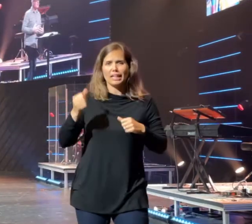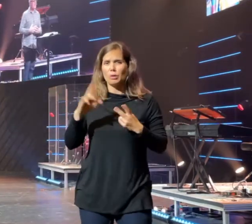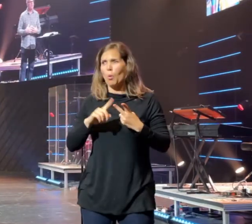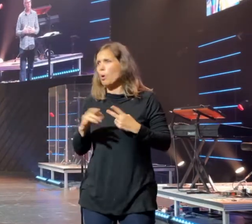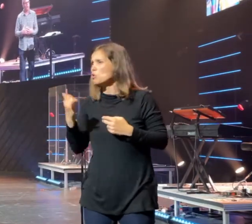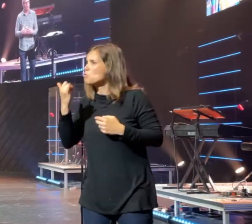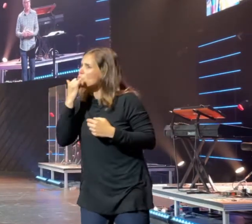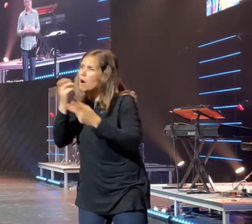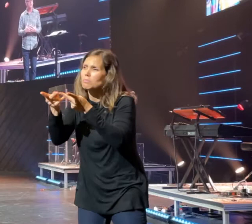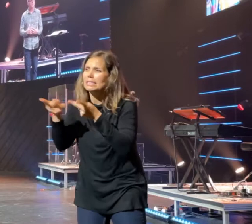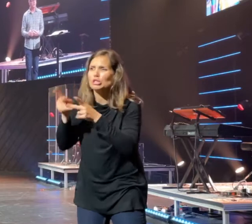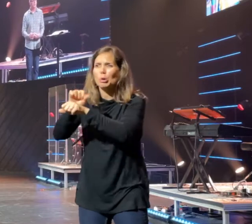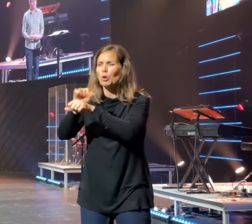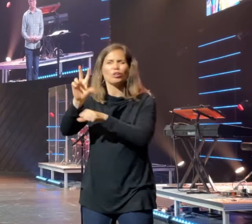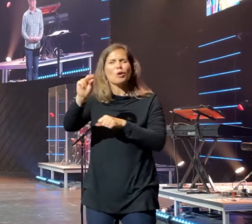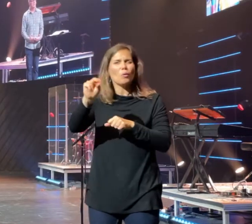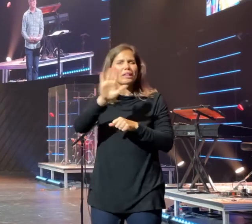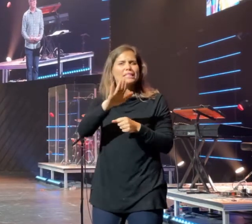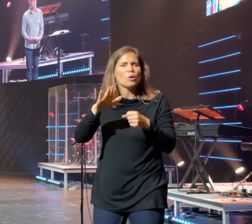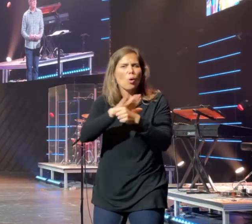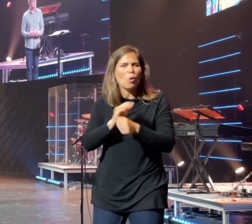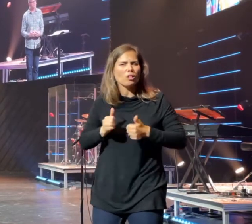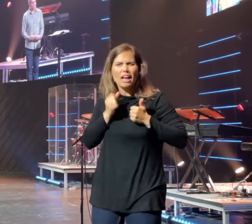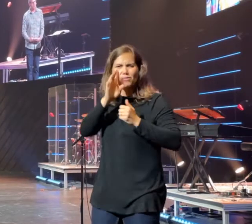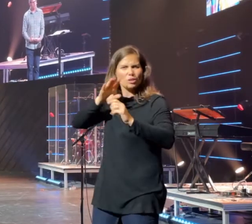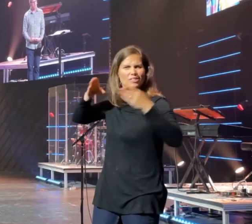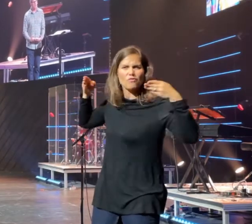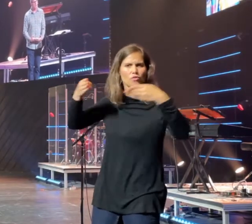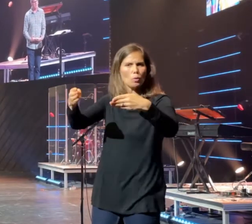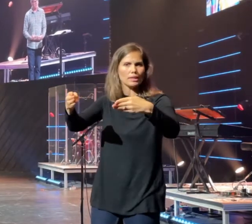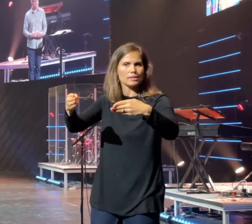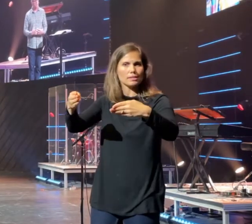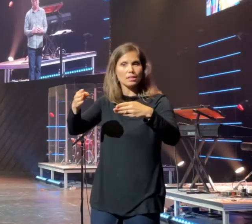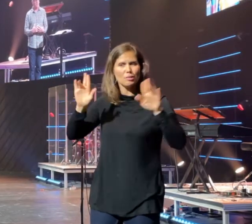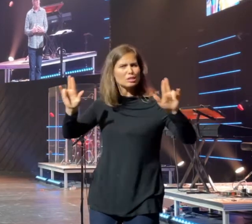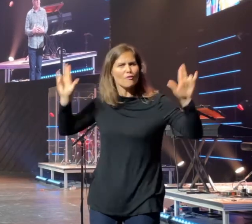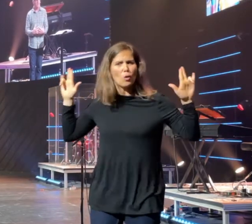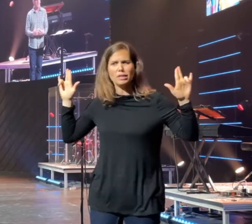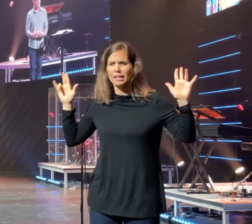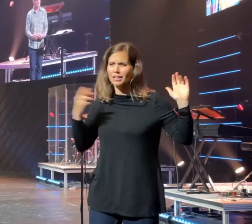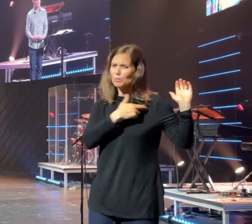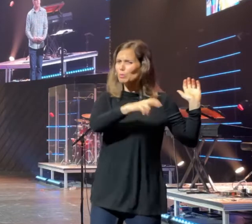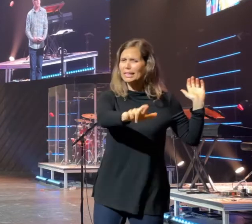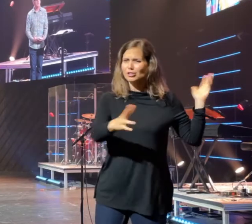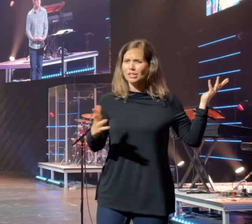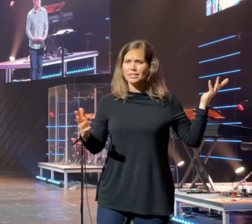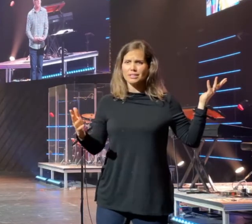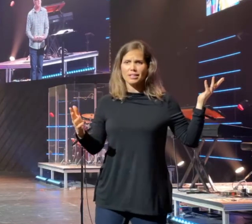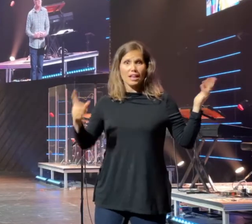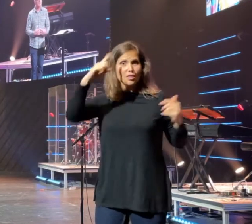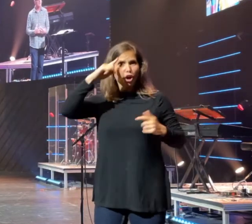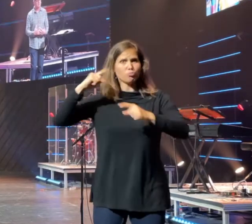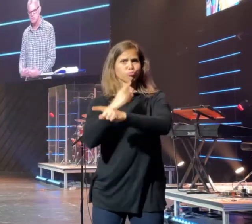was a guy whose whole life was devoted. He was a devoted person. He was a, you know, he was a head above everyone else in his